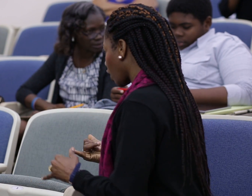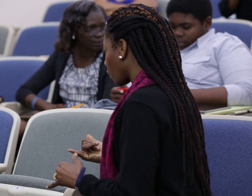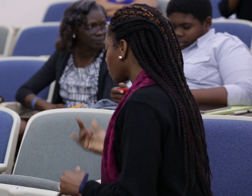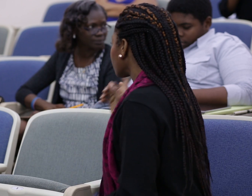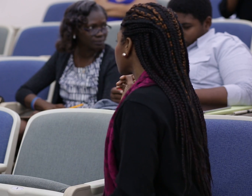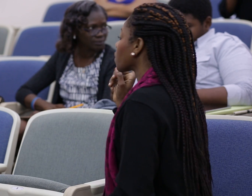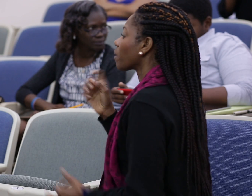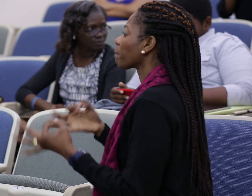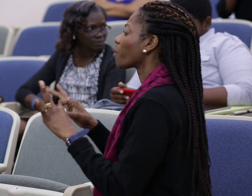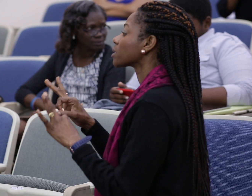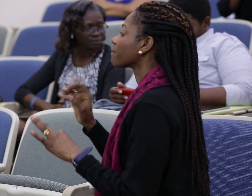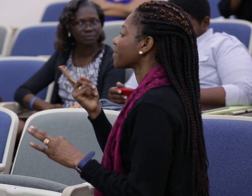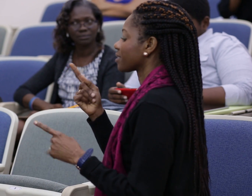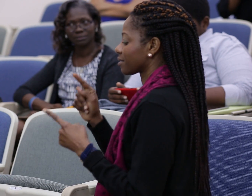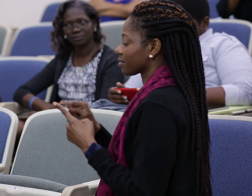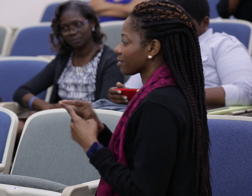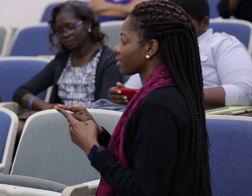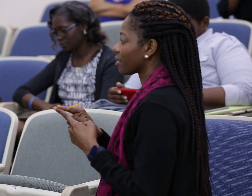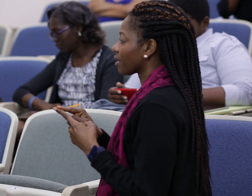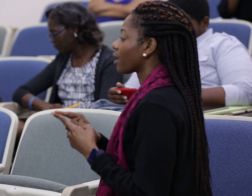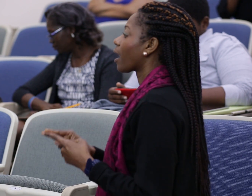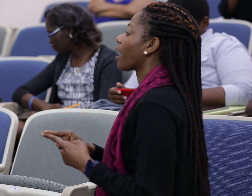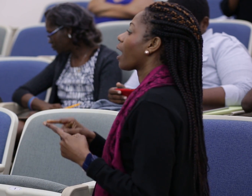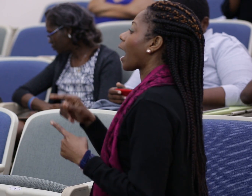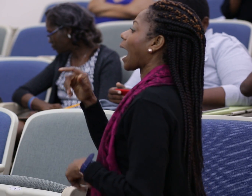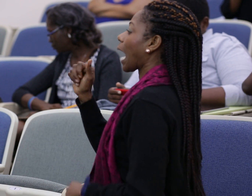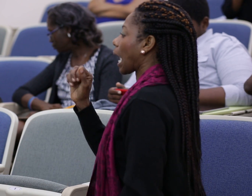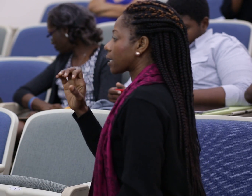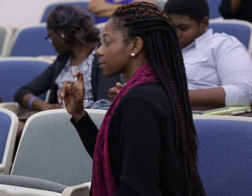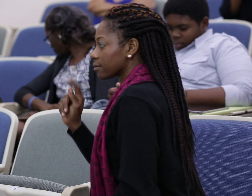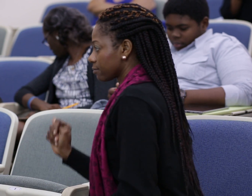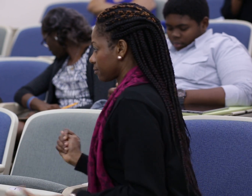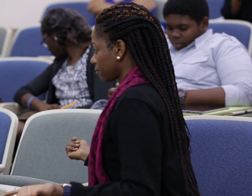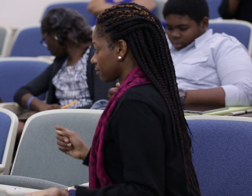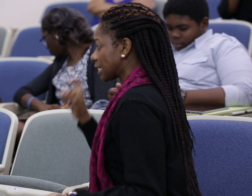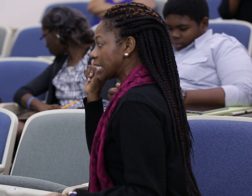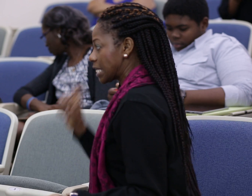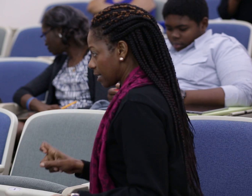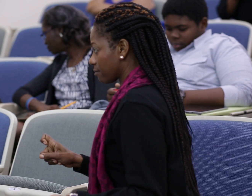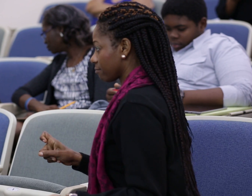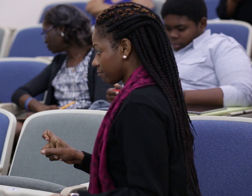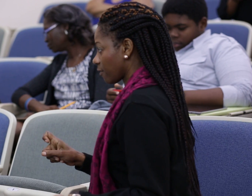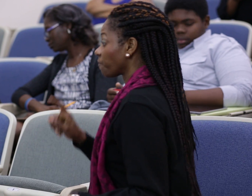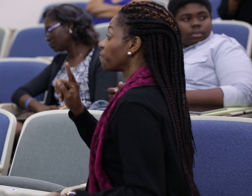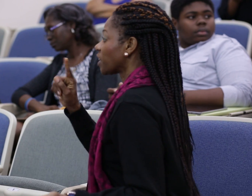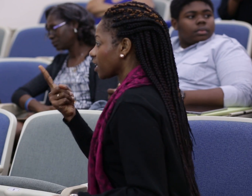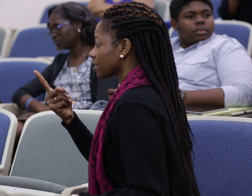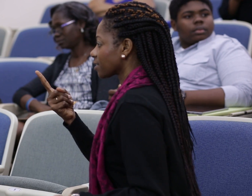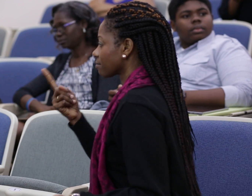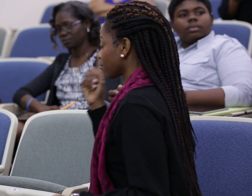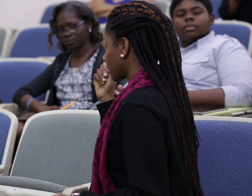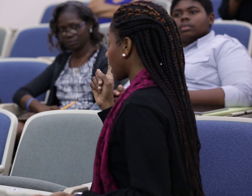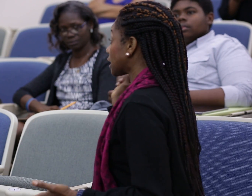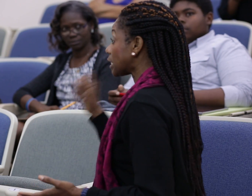everybody, touch everybody, and everybody has an interest and everybody says, well, you know what I want. Until we get up